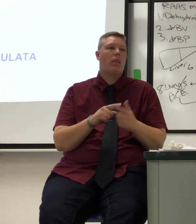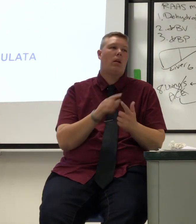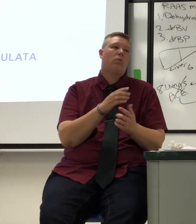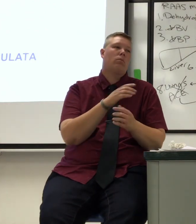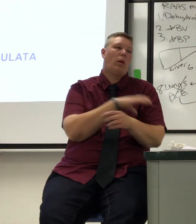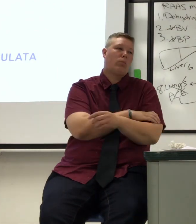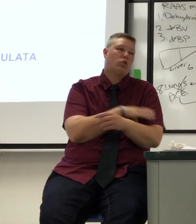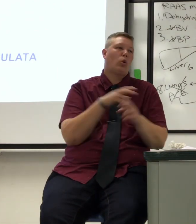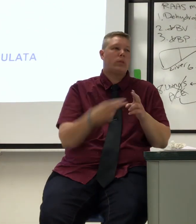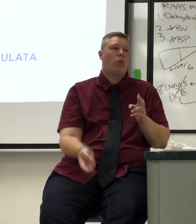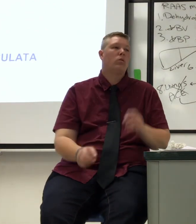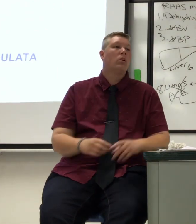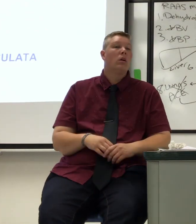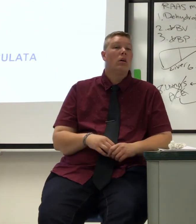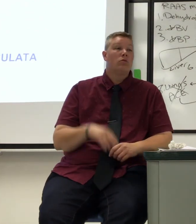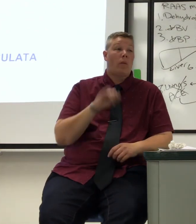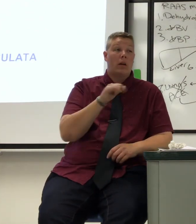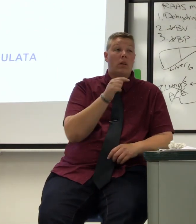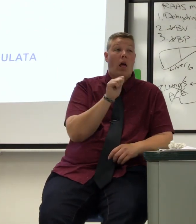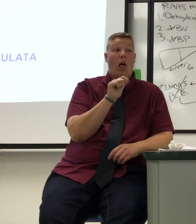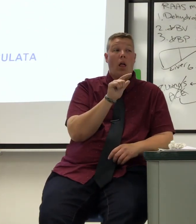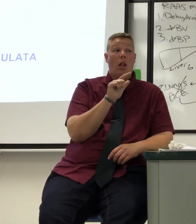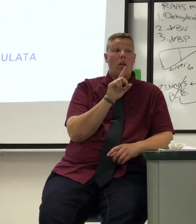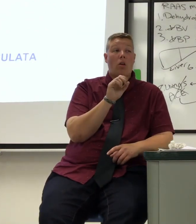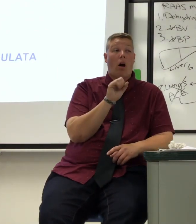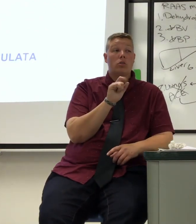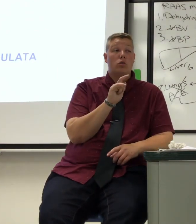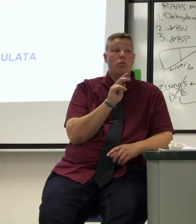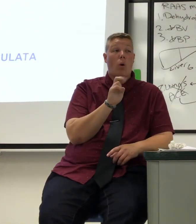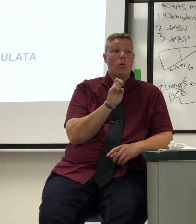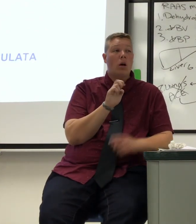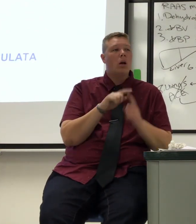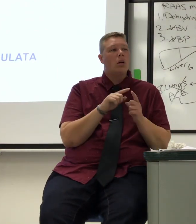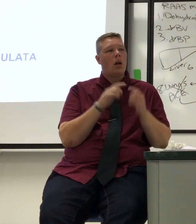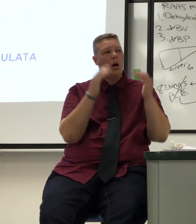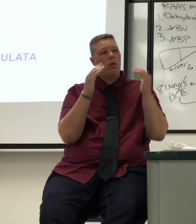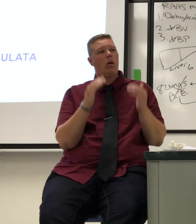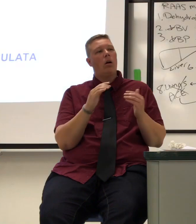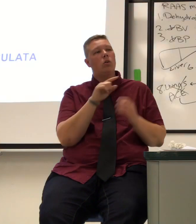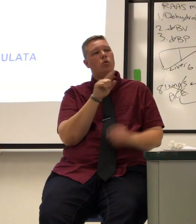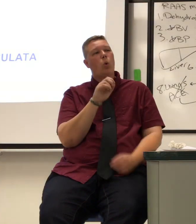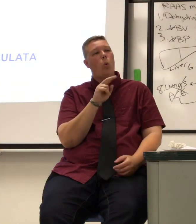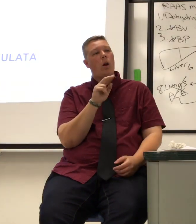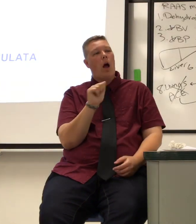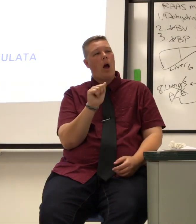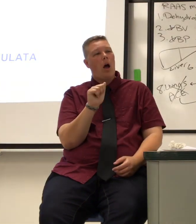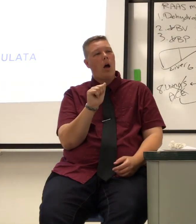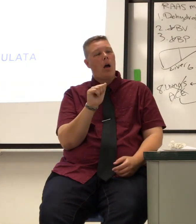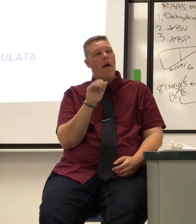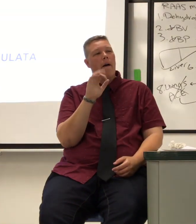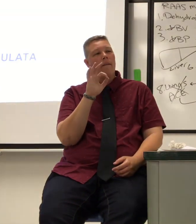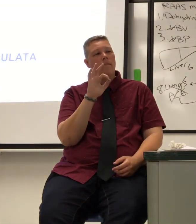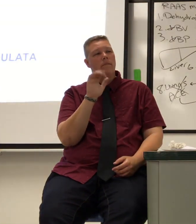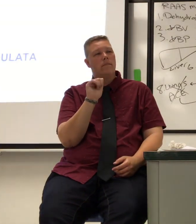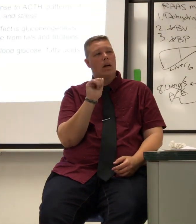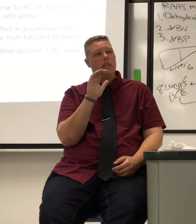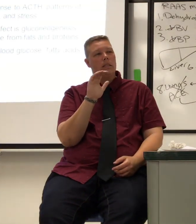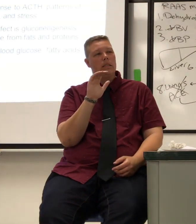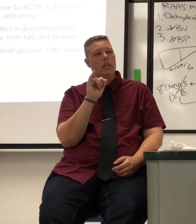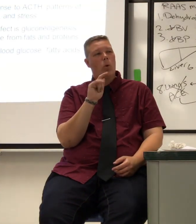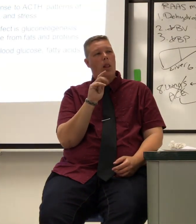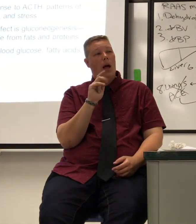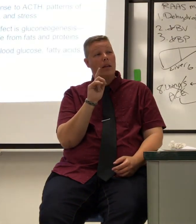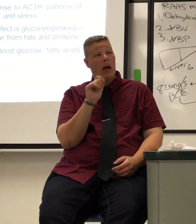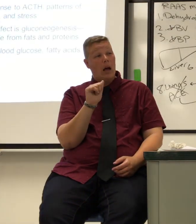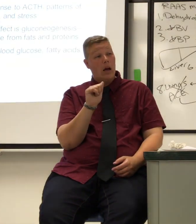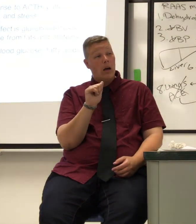glomerulosa. That was aldosterone. Okay, ZONA fasciculata. That's the sugar of the salt sugar sex thing. So